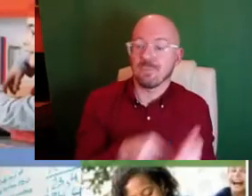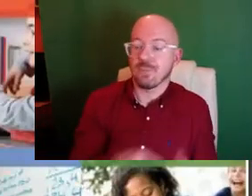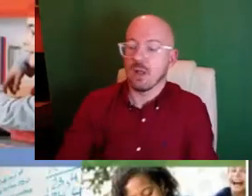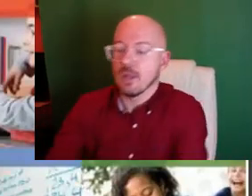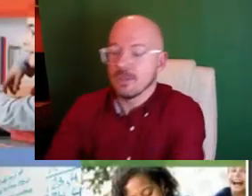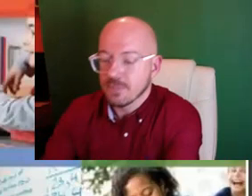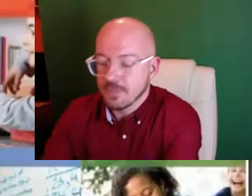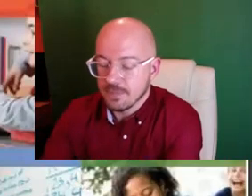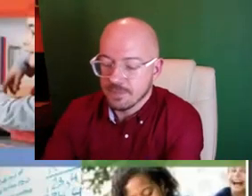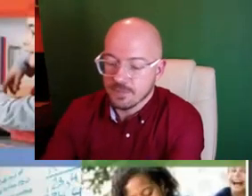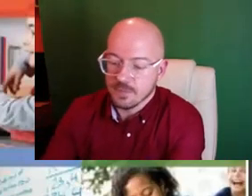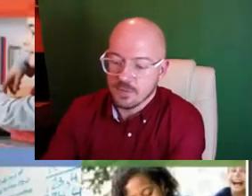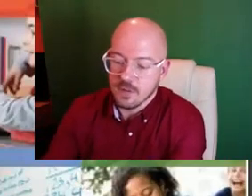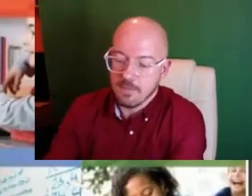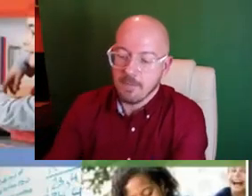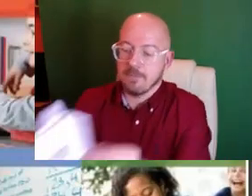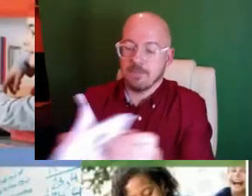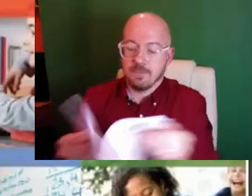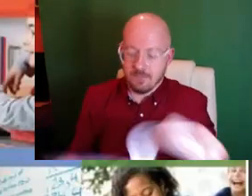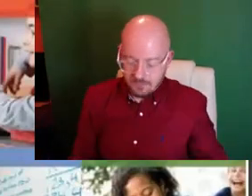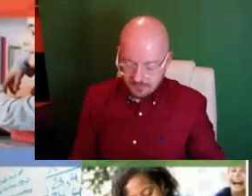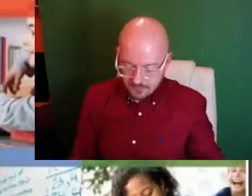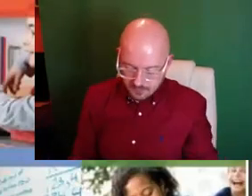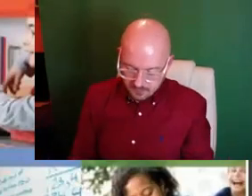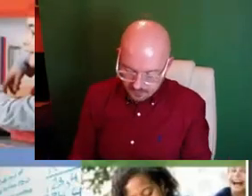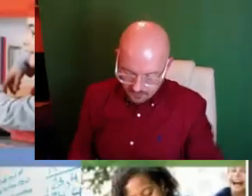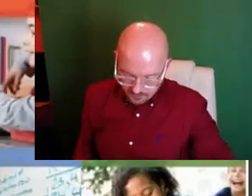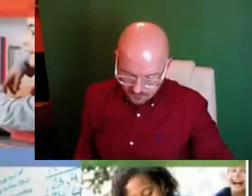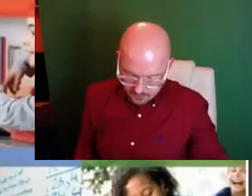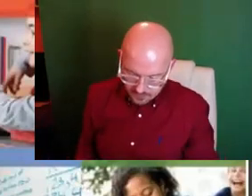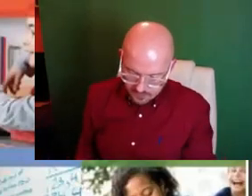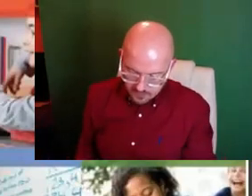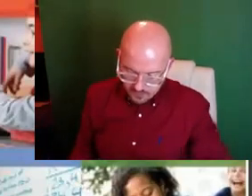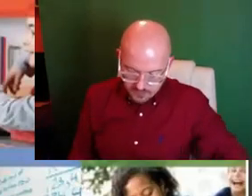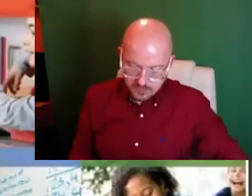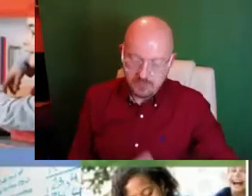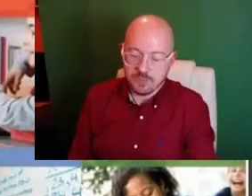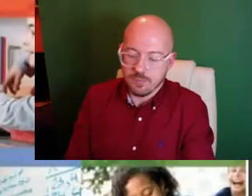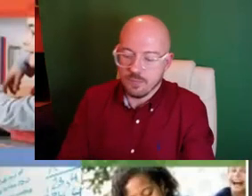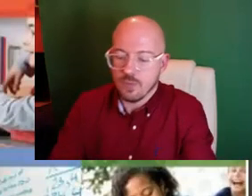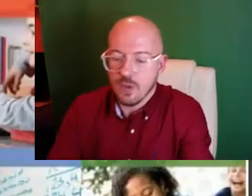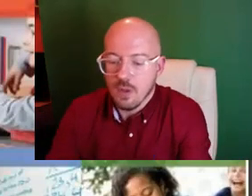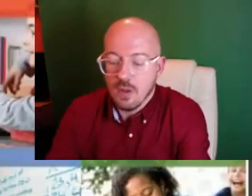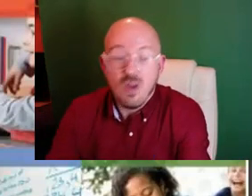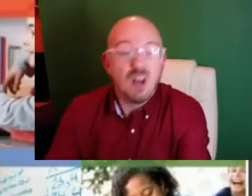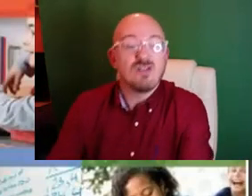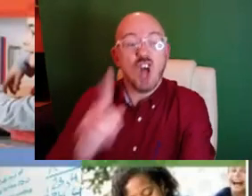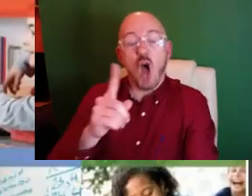all schools have to follow in terms of delivery of subjects, courses, etc. to children throughout their